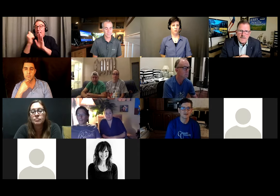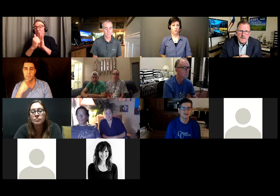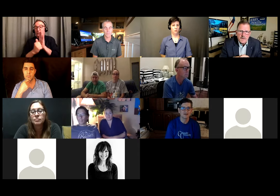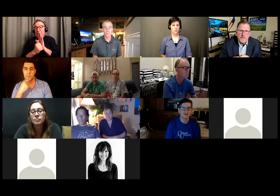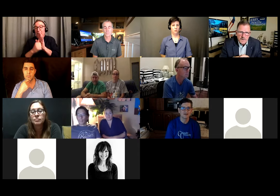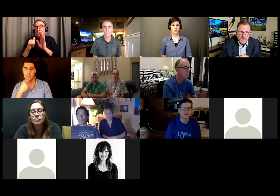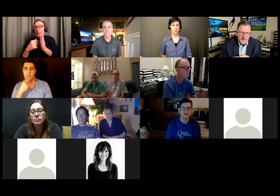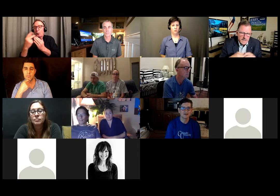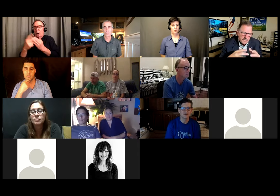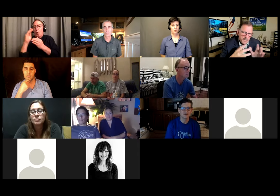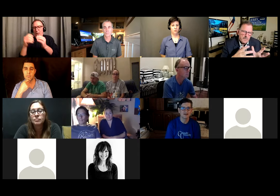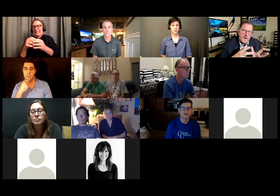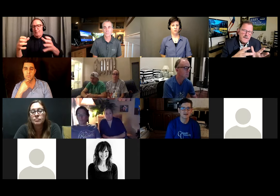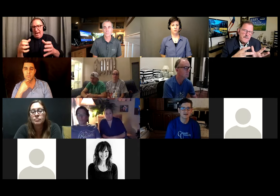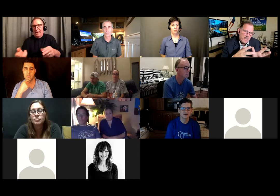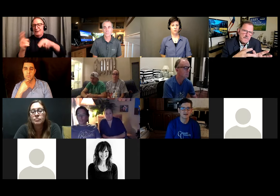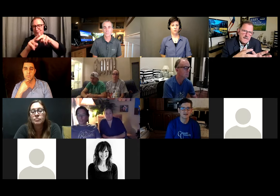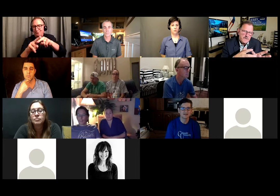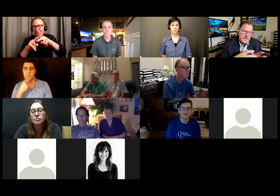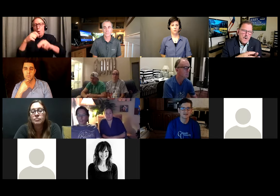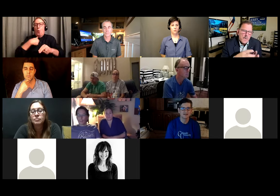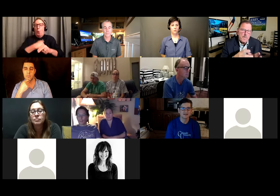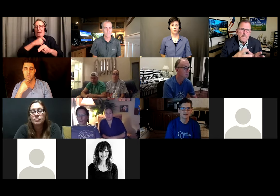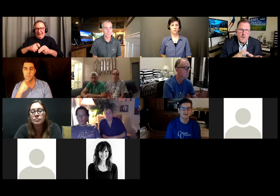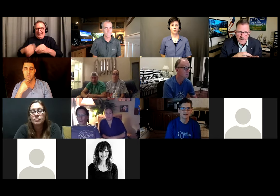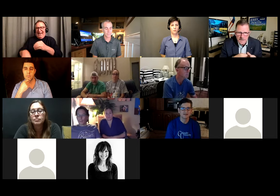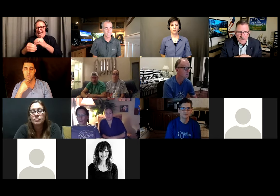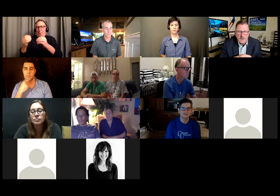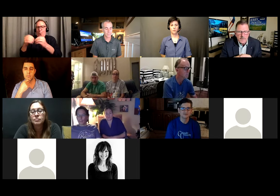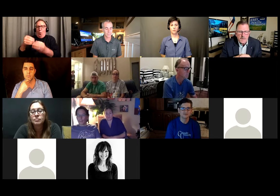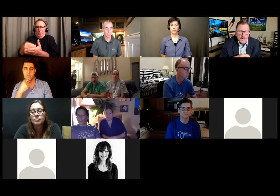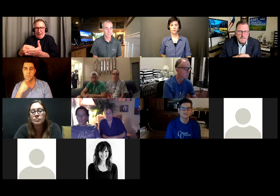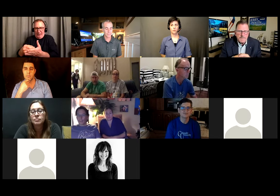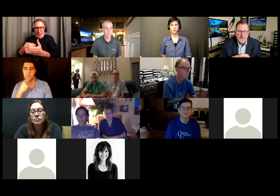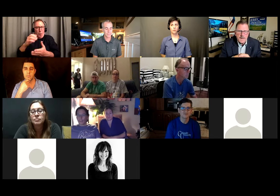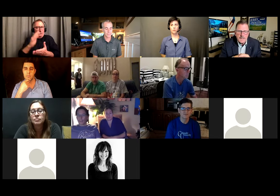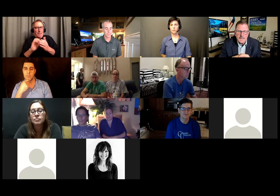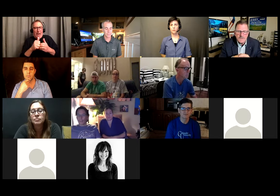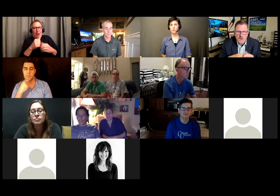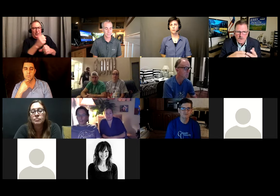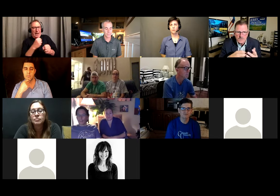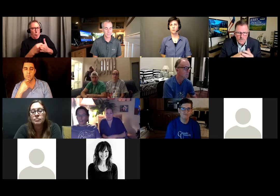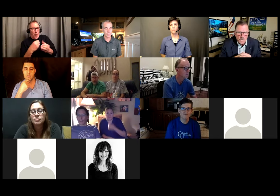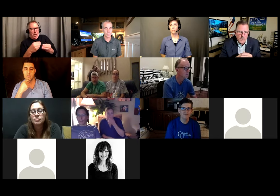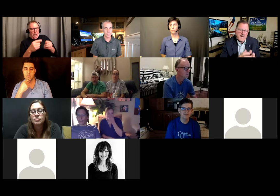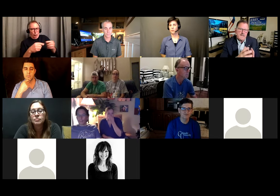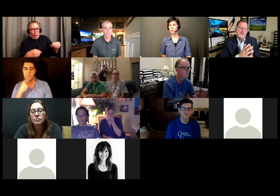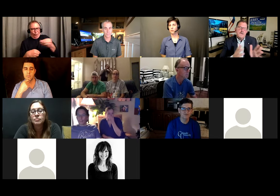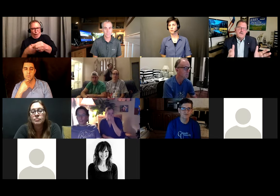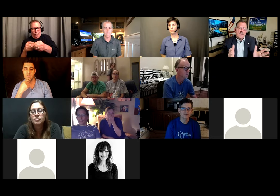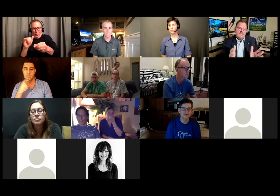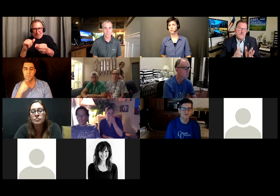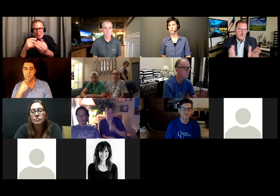we think we need to put either more money into it or make more money available as far as what kind